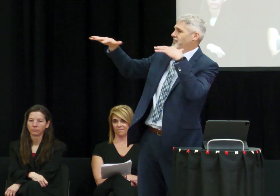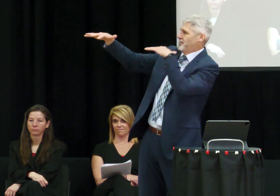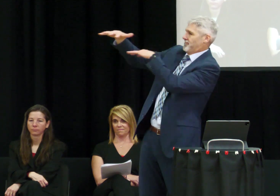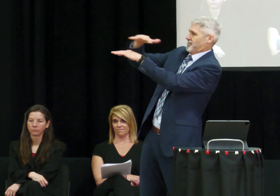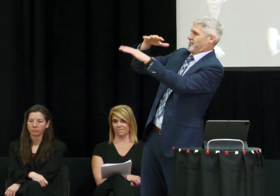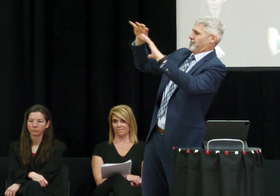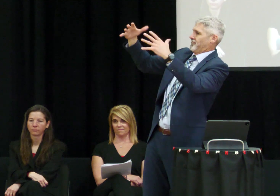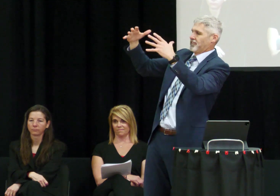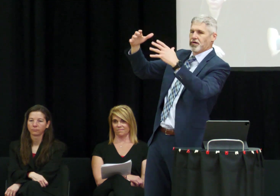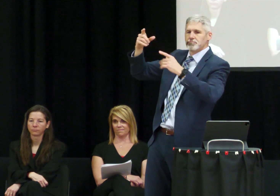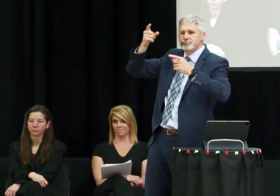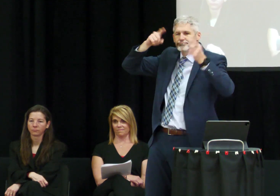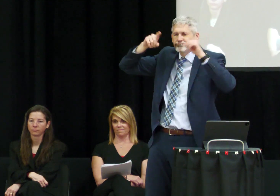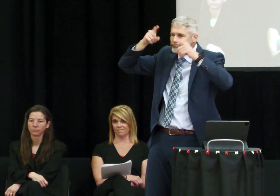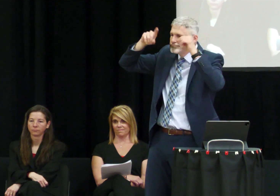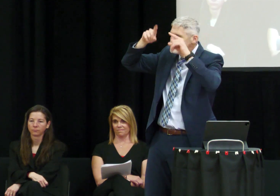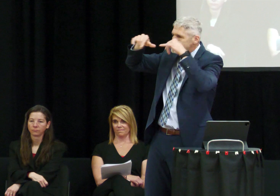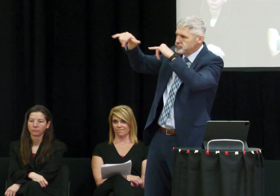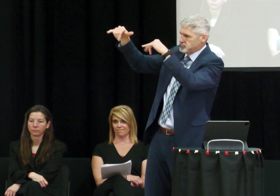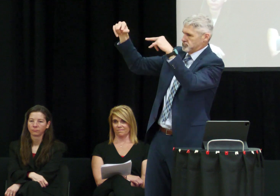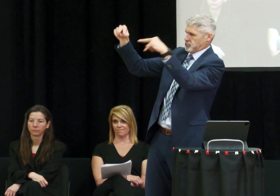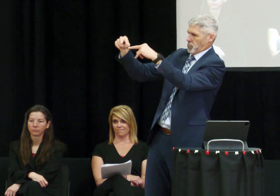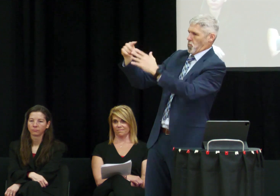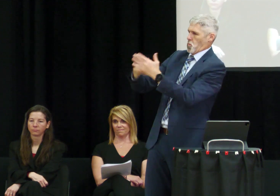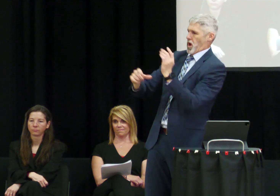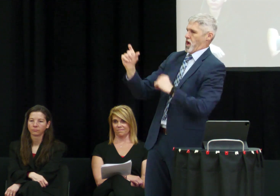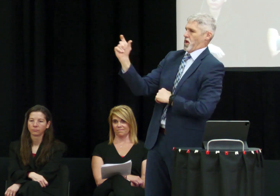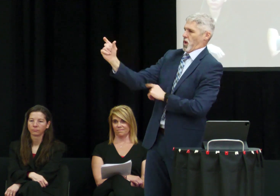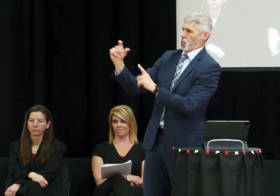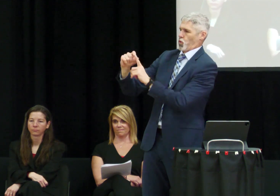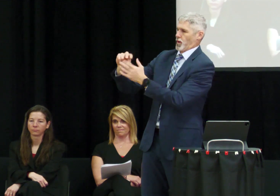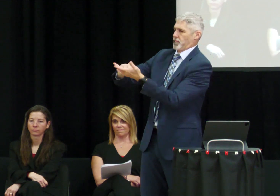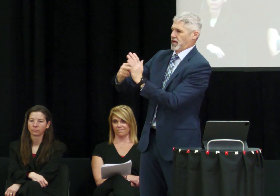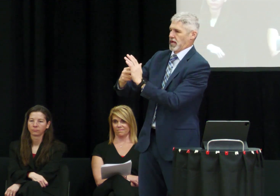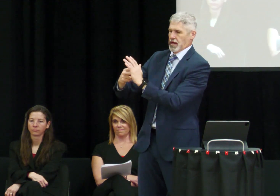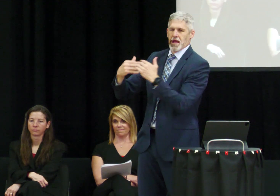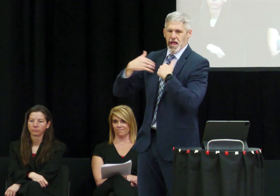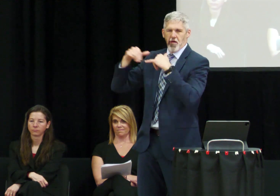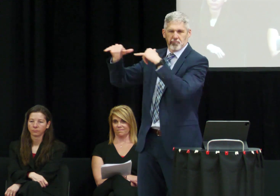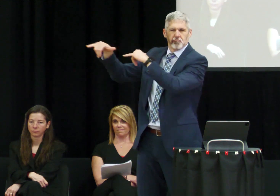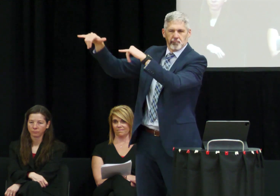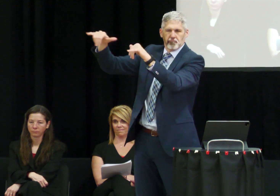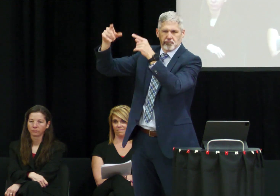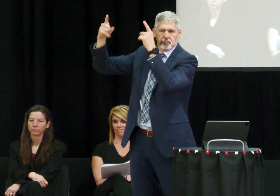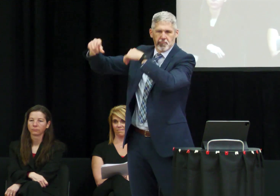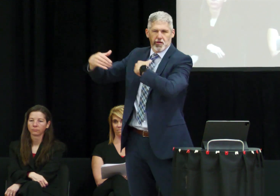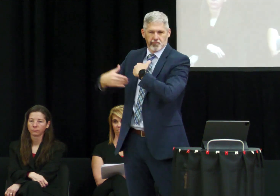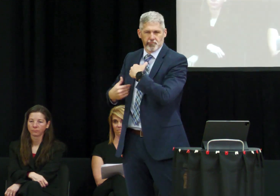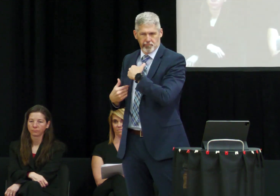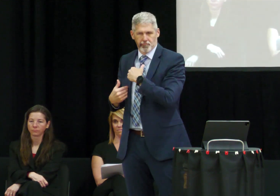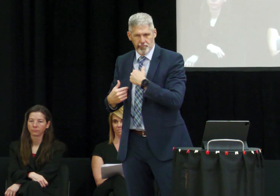Now, of course, we have a collective agreement on what a single word means.